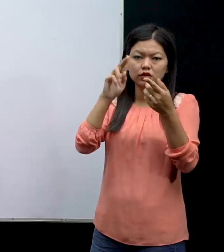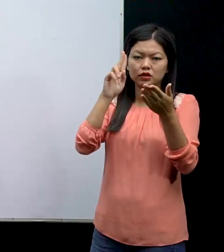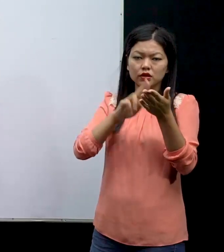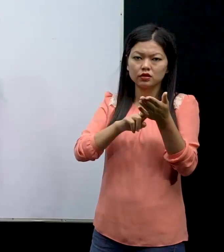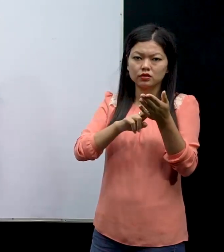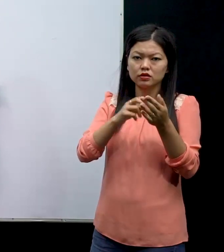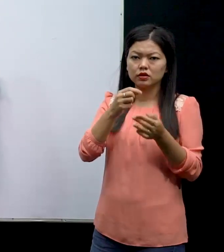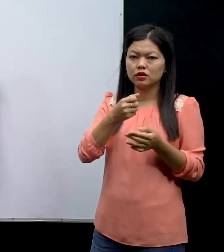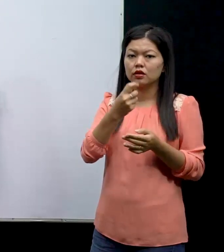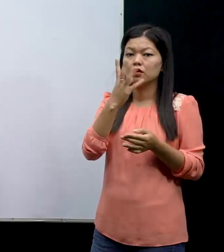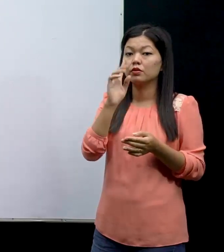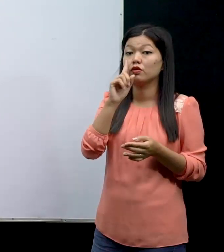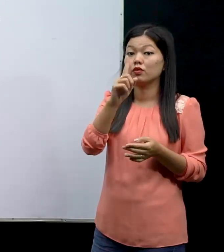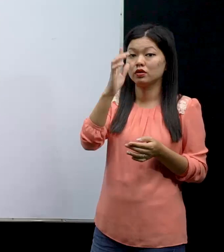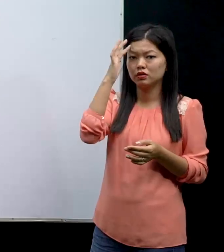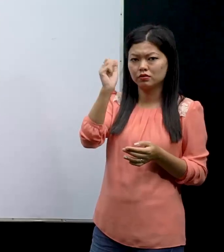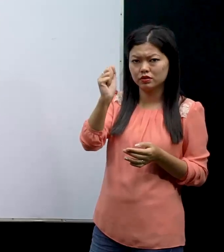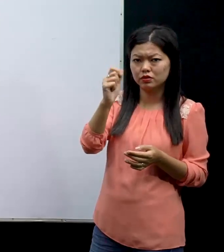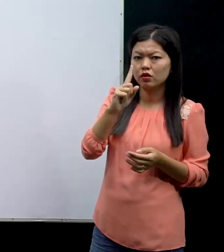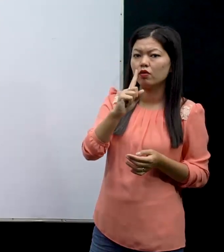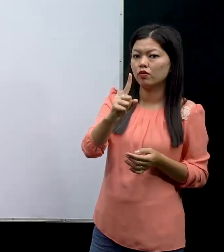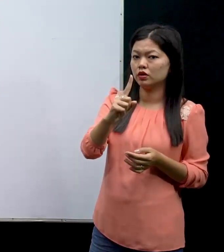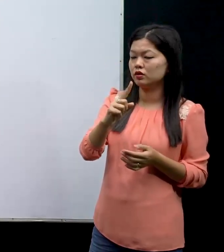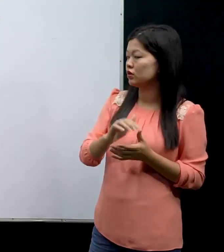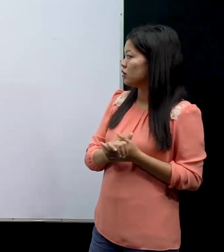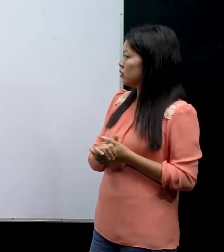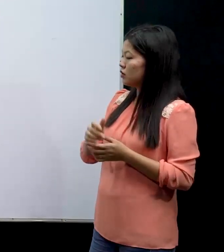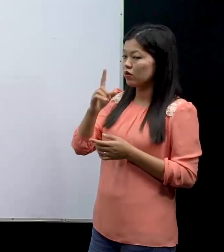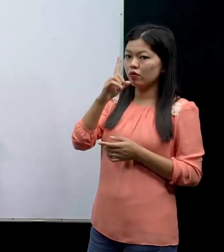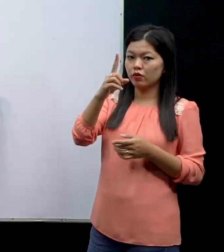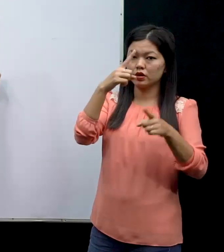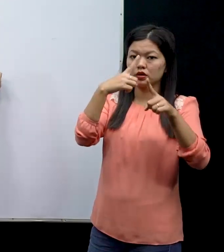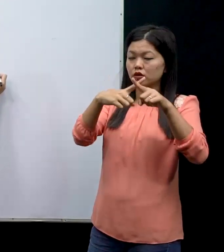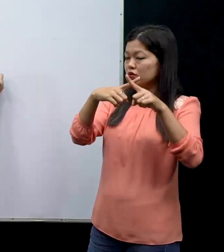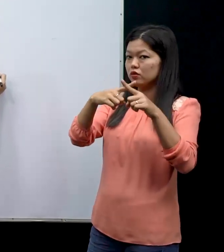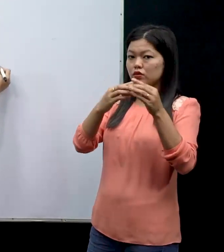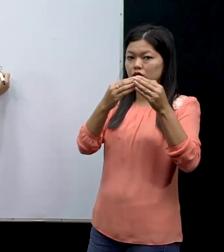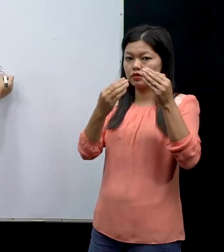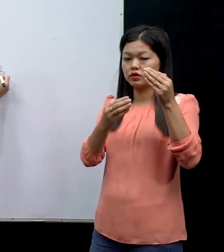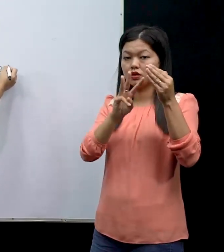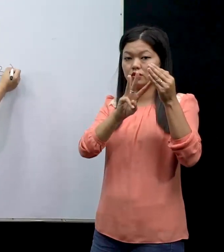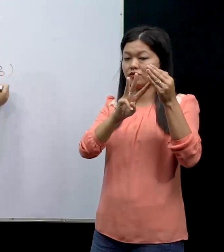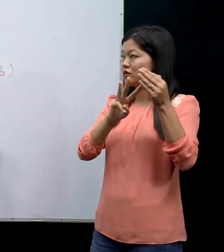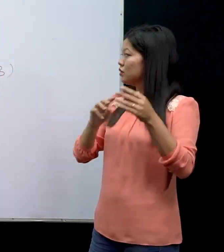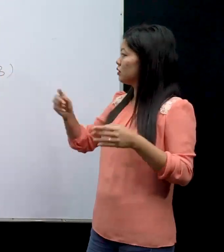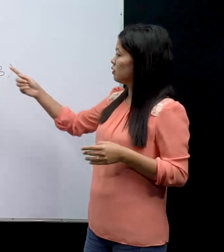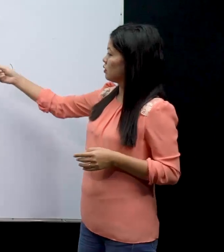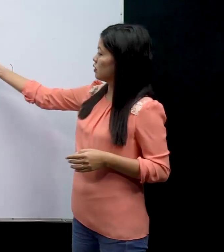So now we'll write, but how many hydrogen are there? 3, right? So